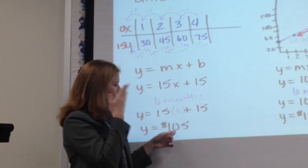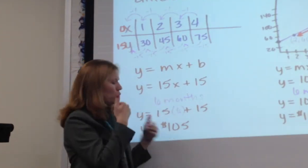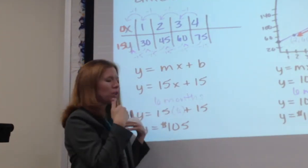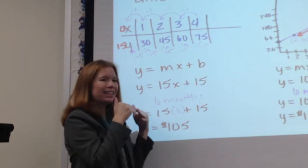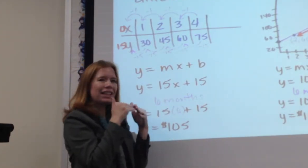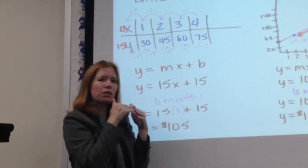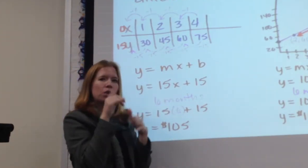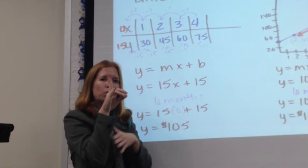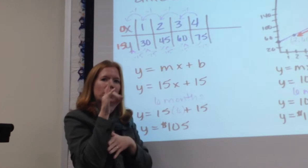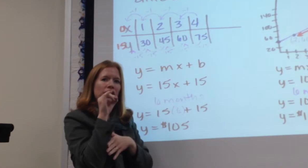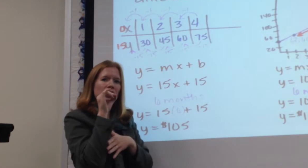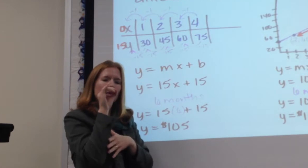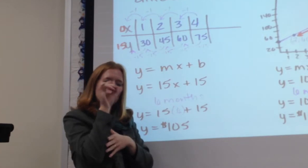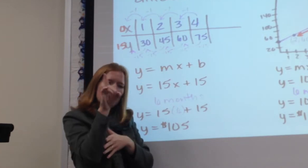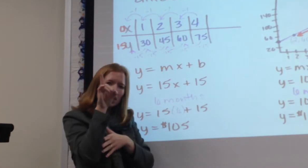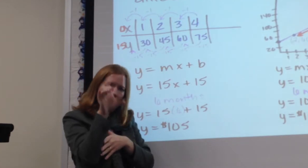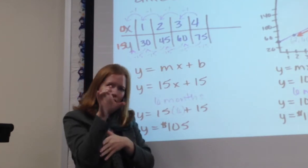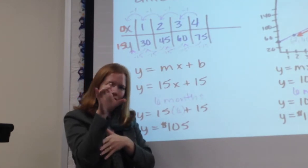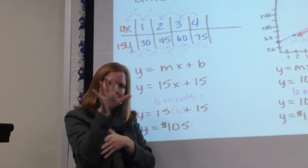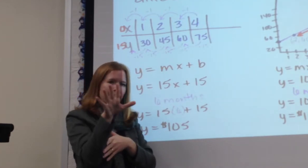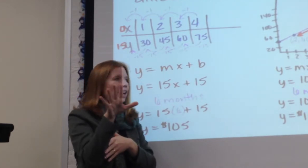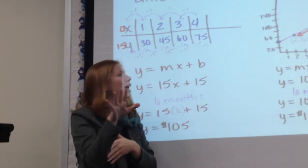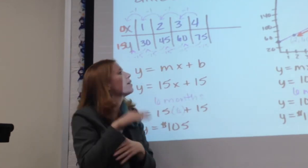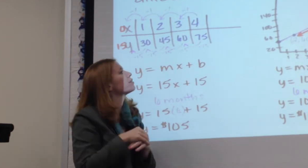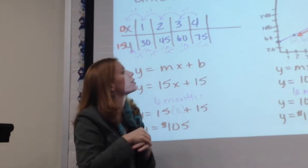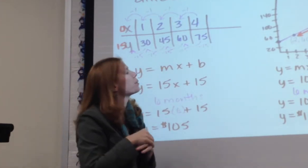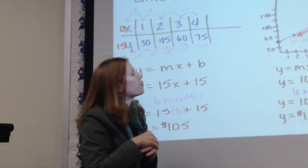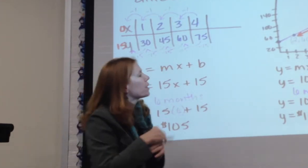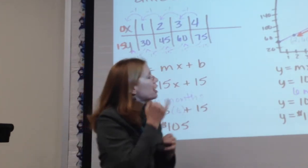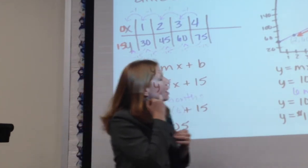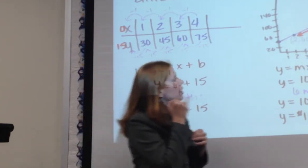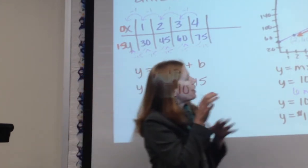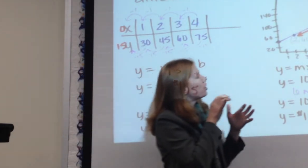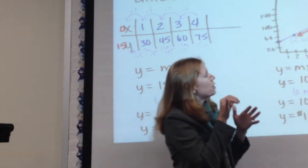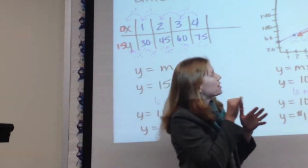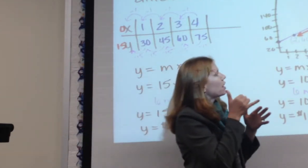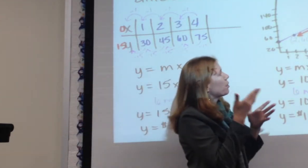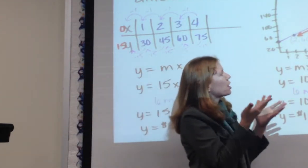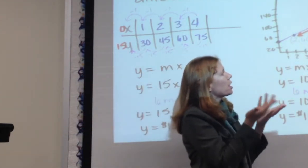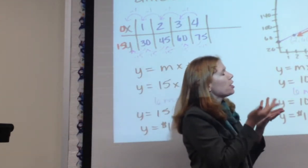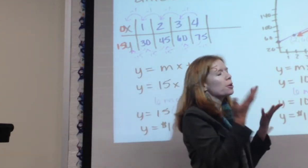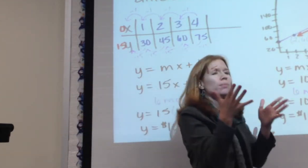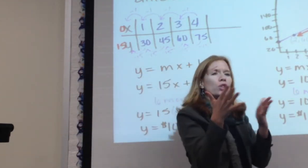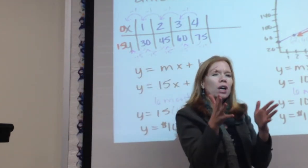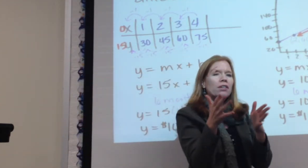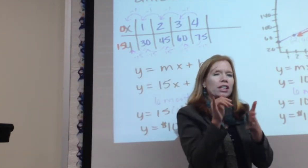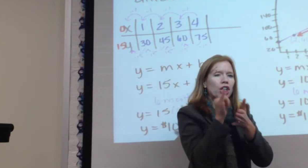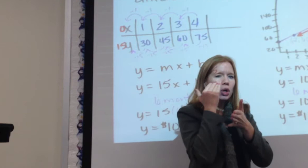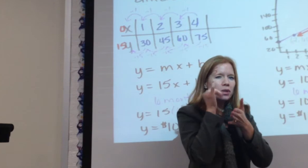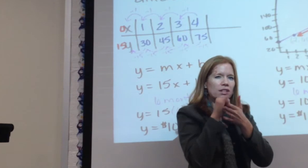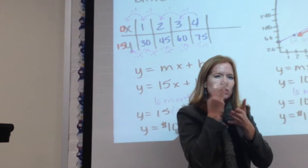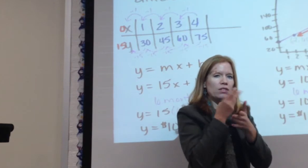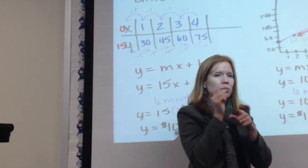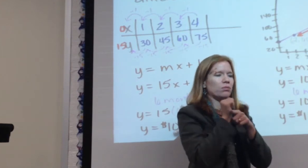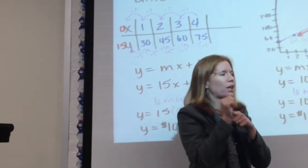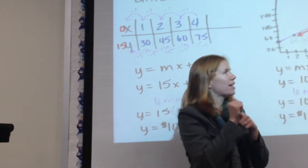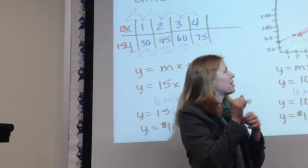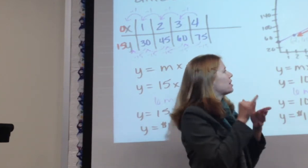one would equal 105. If I do the same thing here, you already know this. We've been practicing